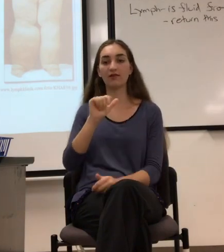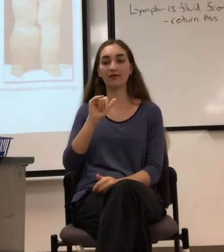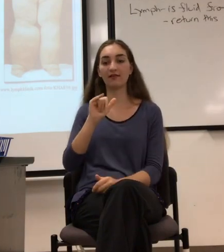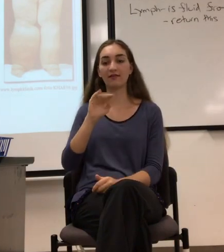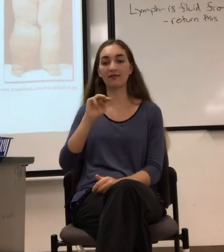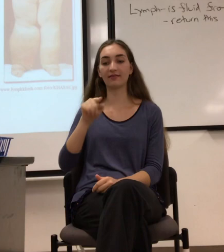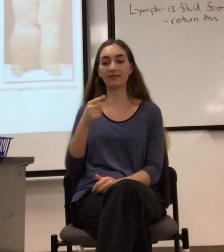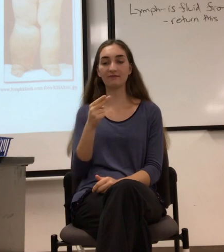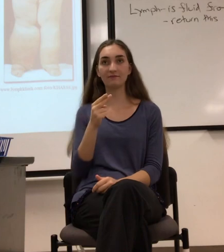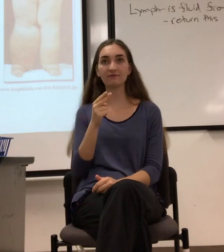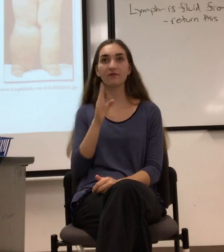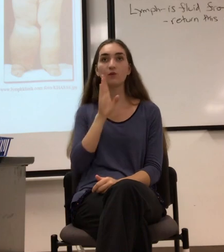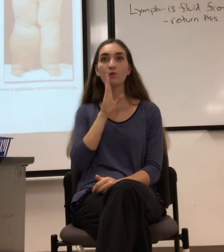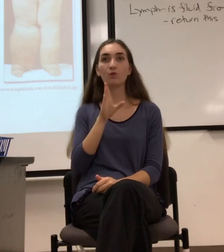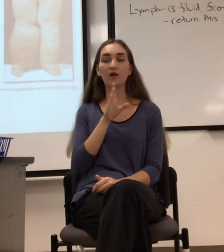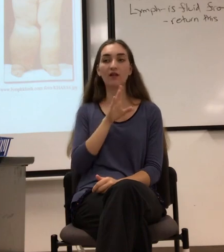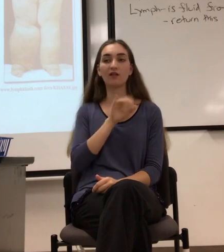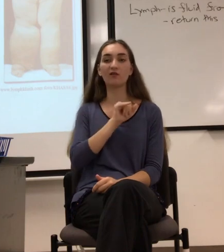to circulation.